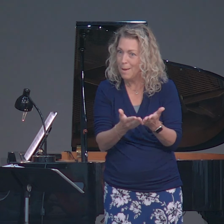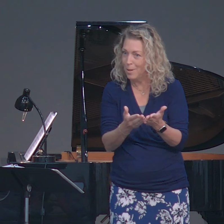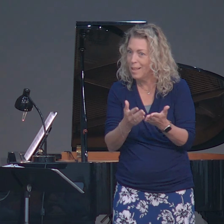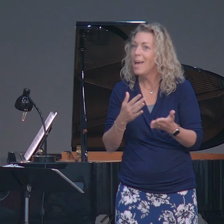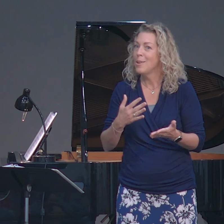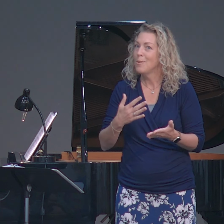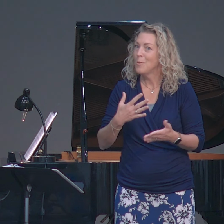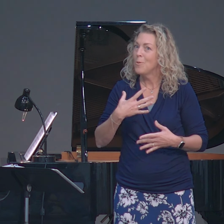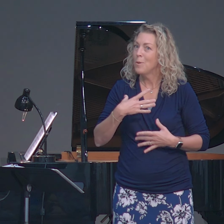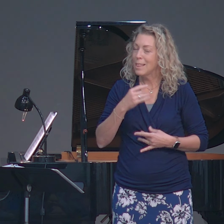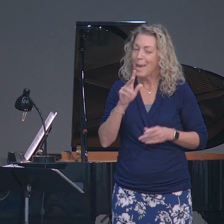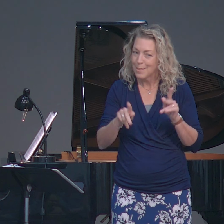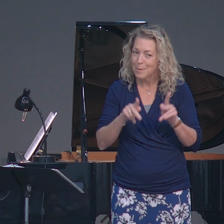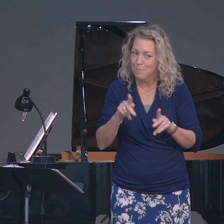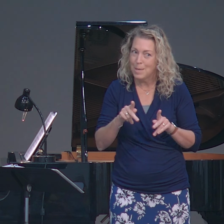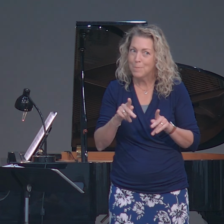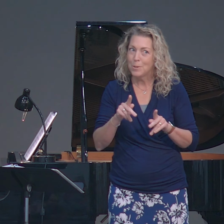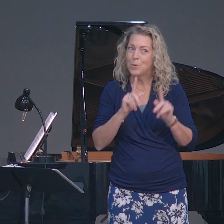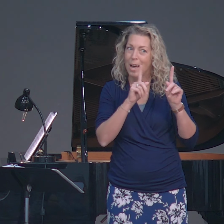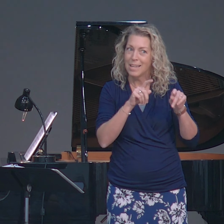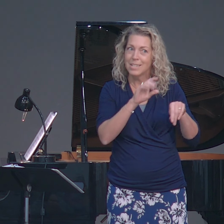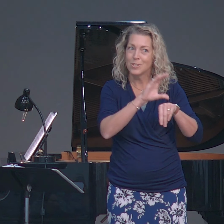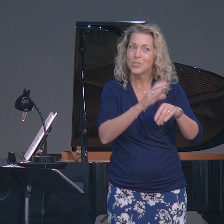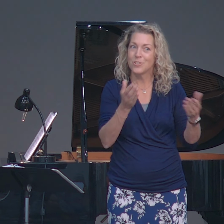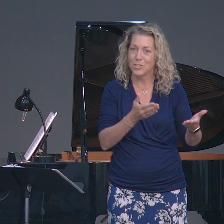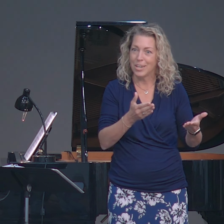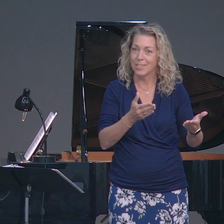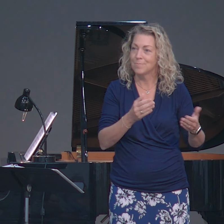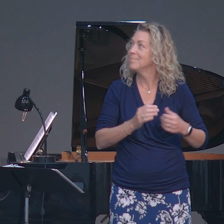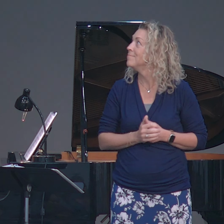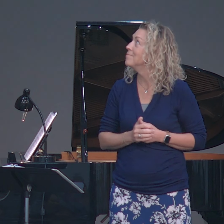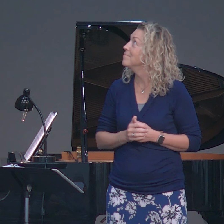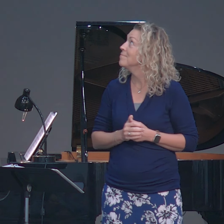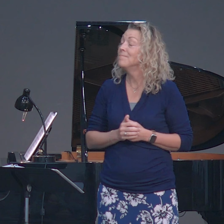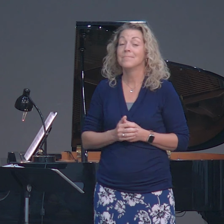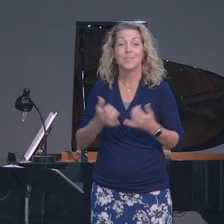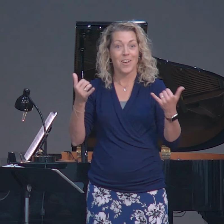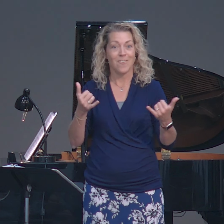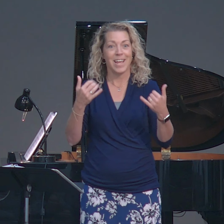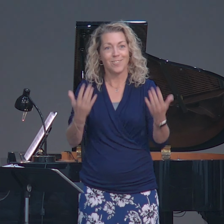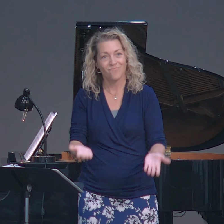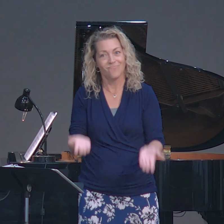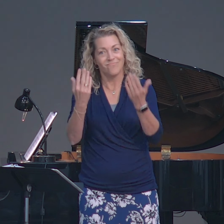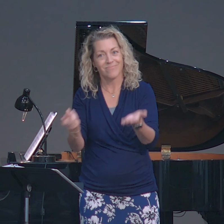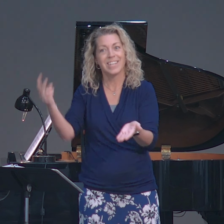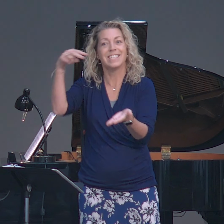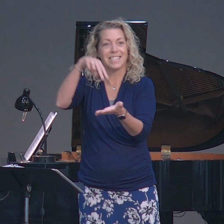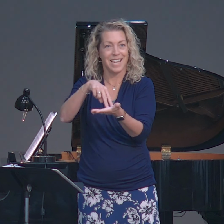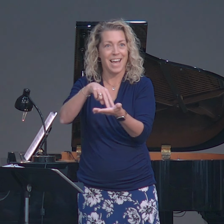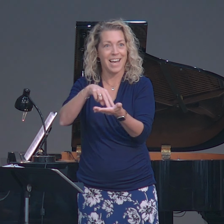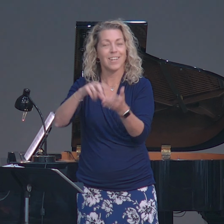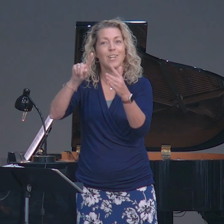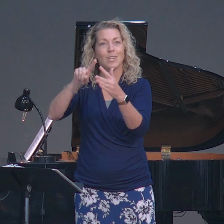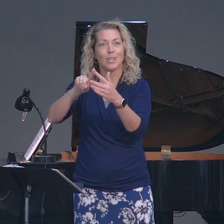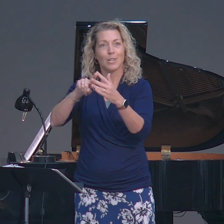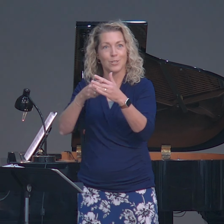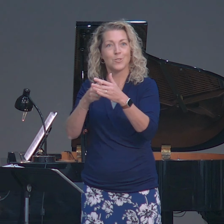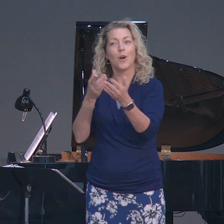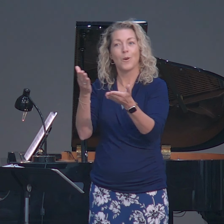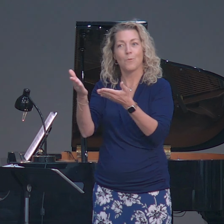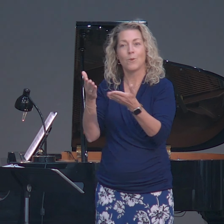like the people that are going here. Well, at this time, I would like to ask you all to stand. Let's open the service